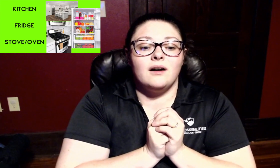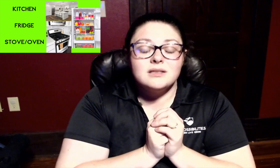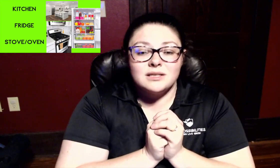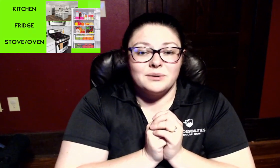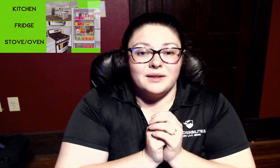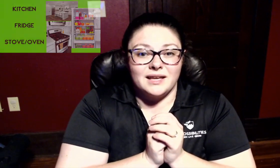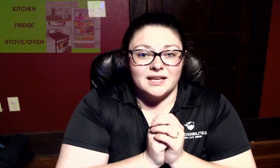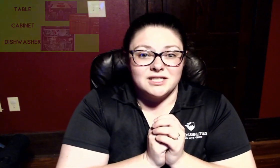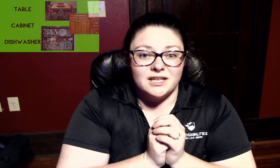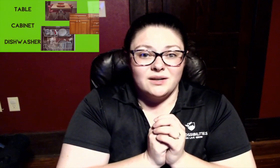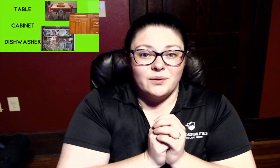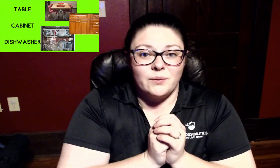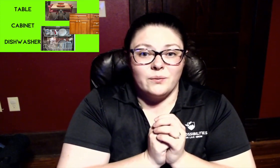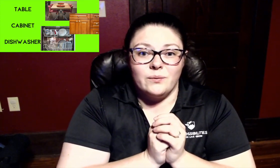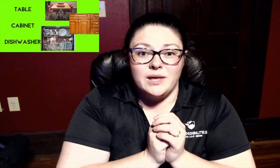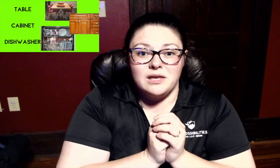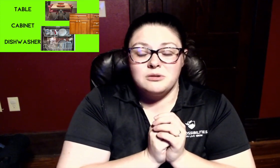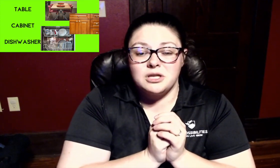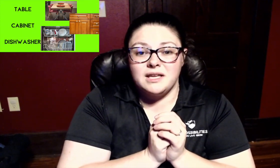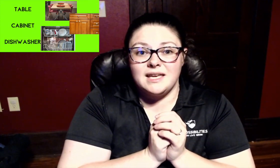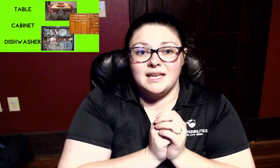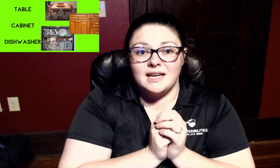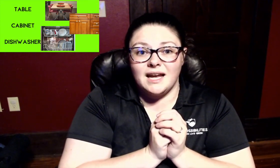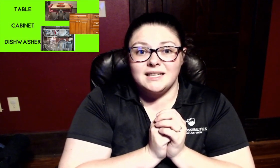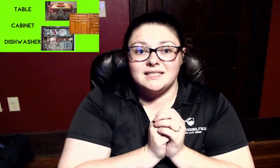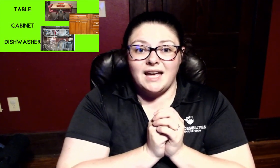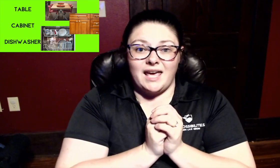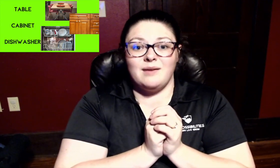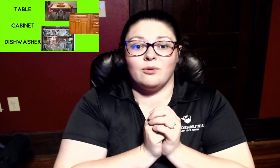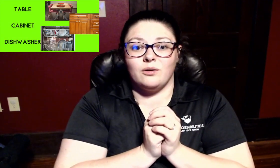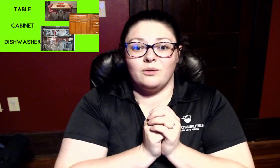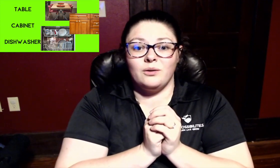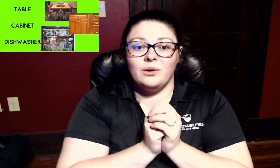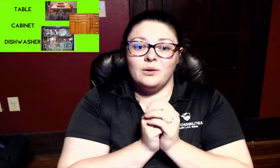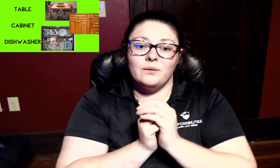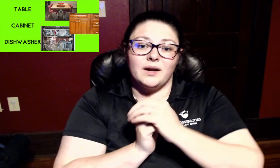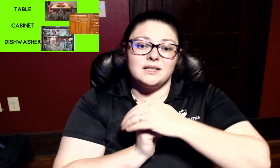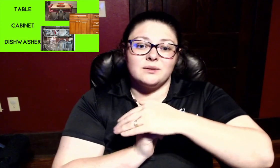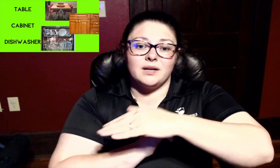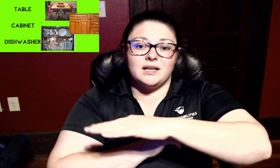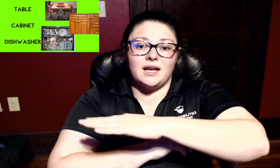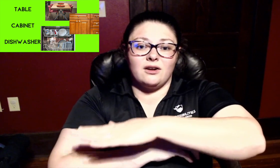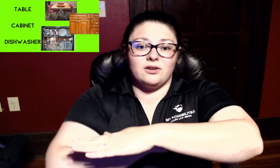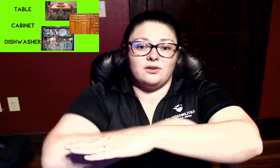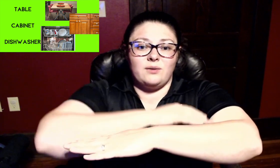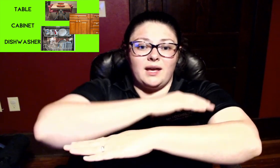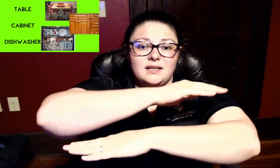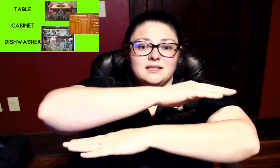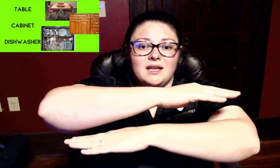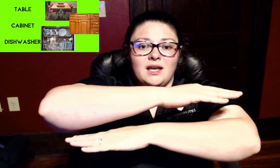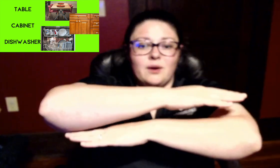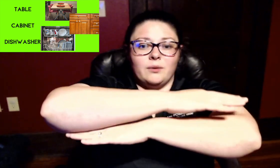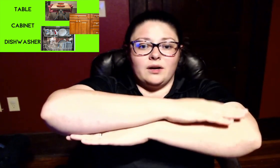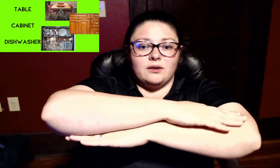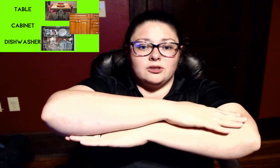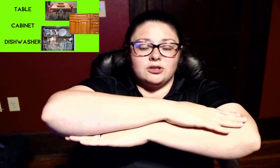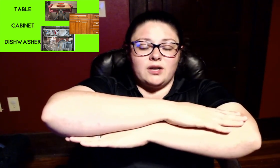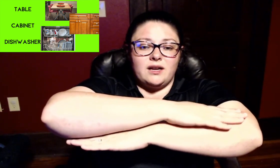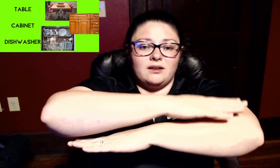Also in the kitchen, we usually eat at a table, right? So we're going to take our 2 hands, we're going to go straight on top of